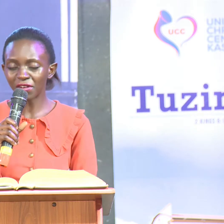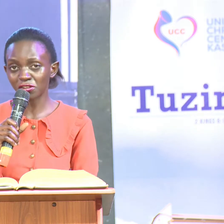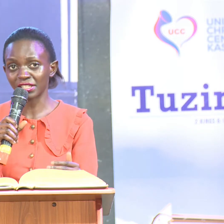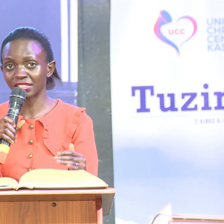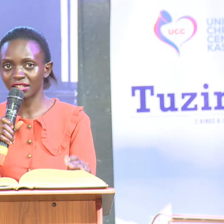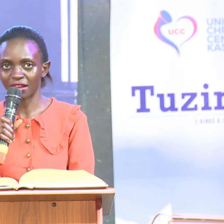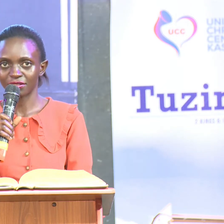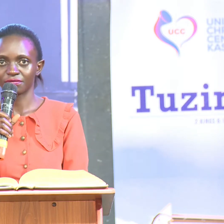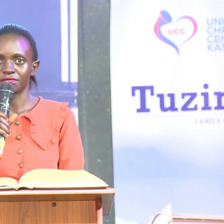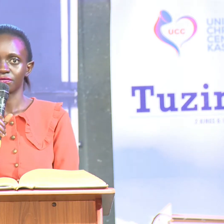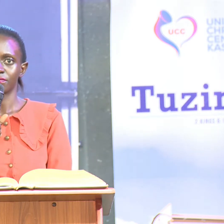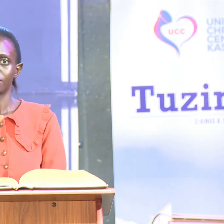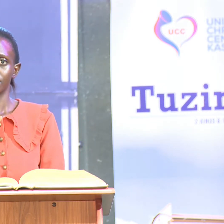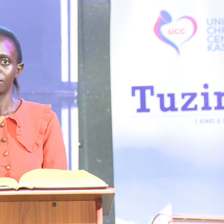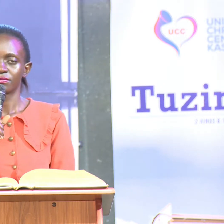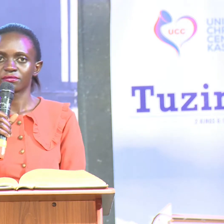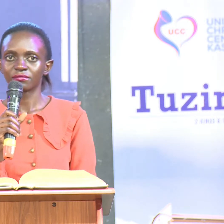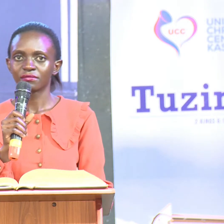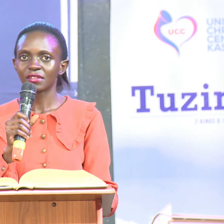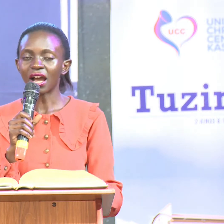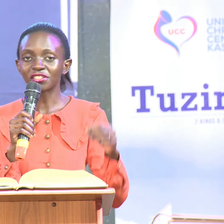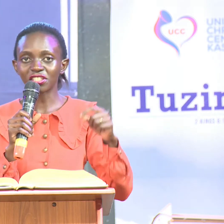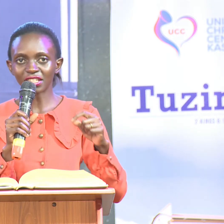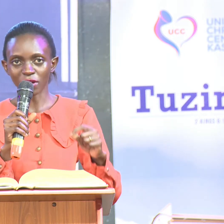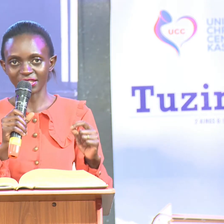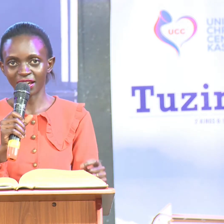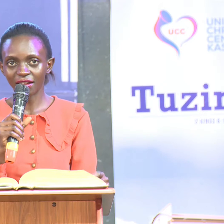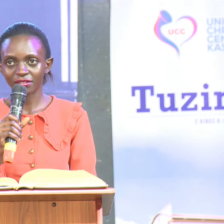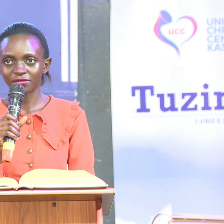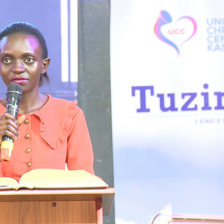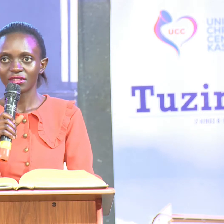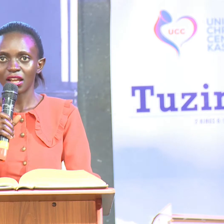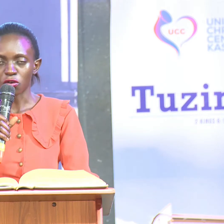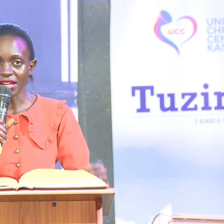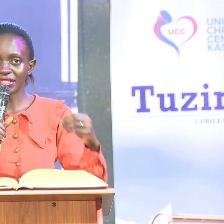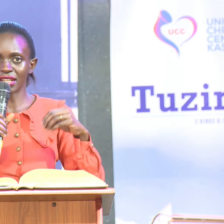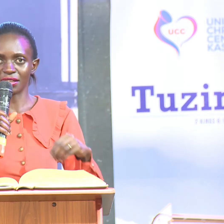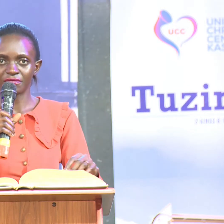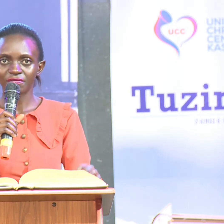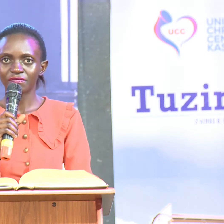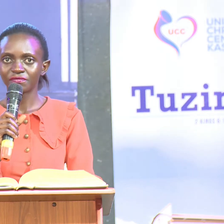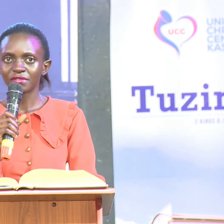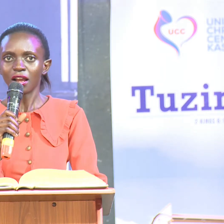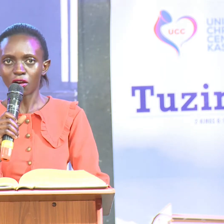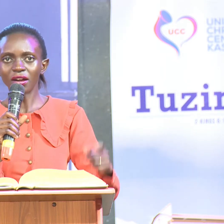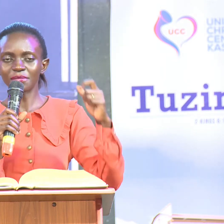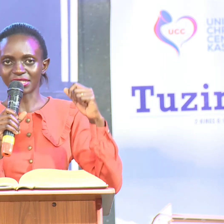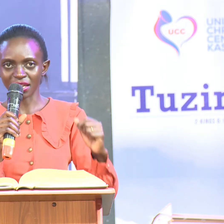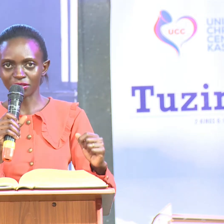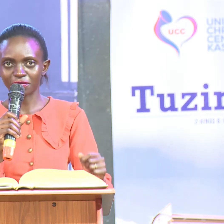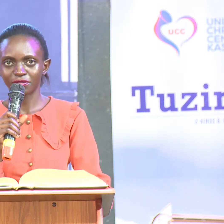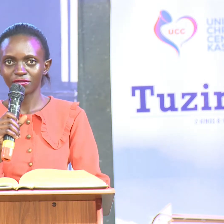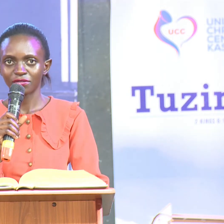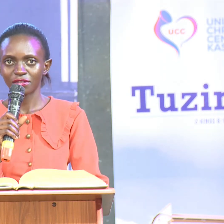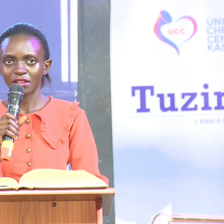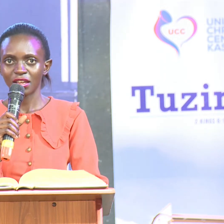a servant of a sinner. Nga Yesu ali wano, and Jesus was here, Kristo nga amulimu, Christ in him, Katonda yennyini, God